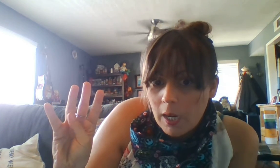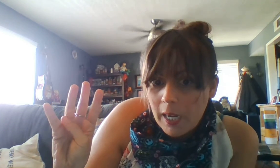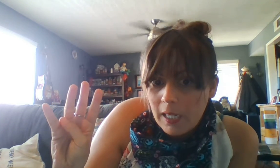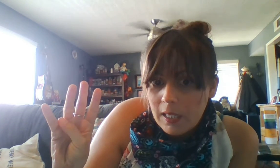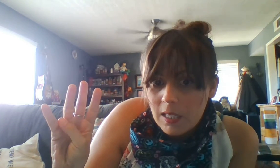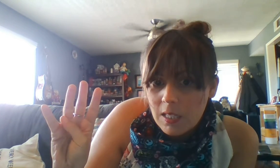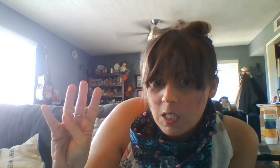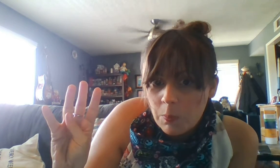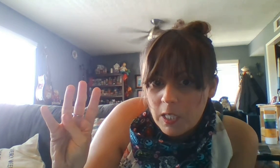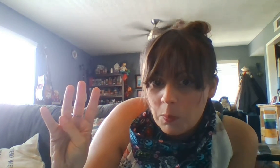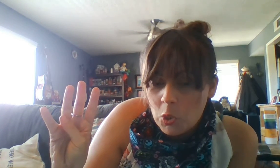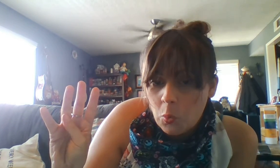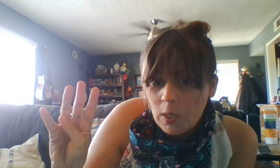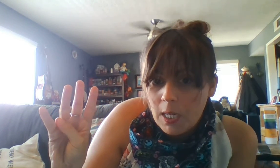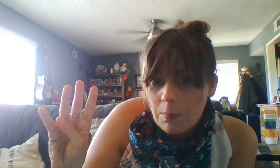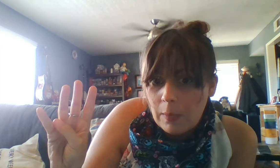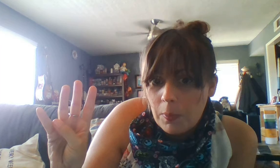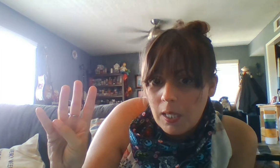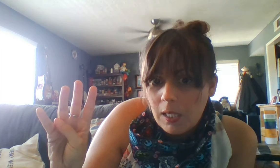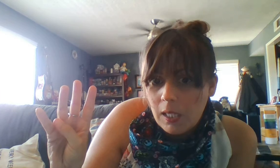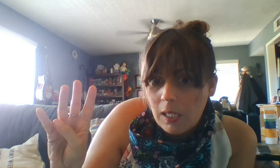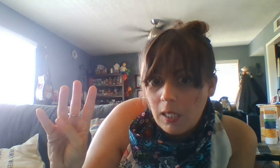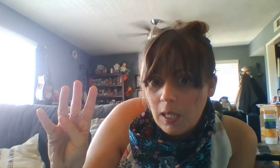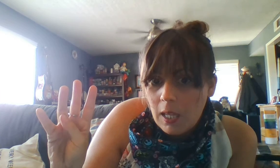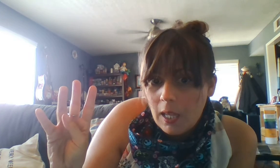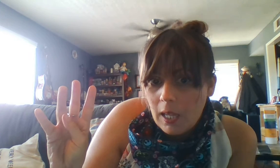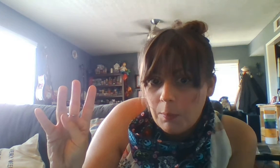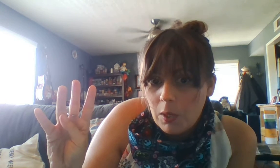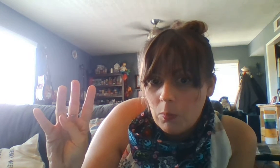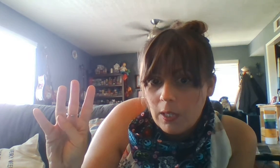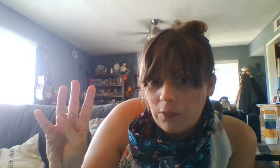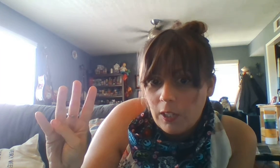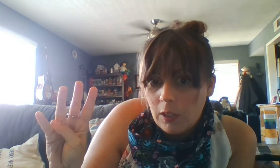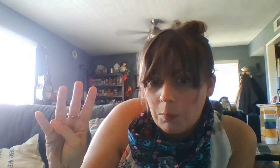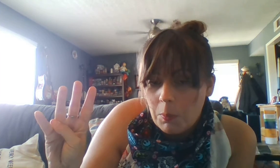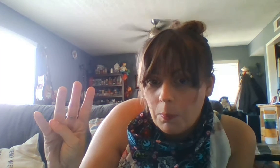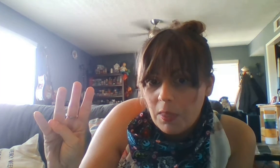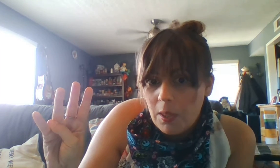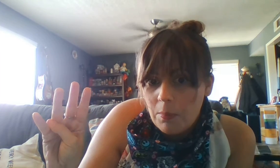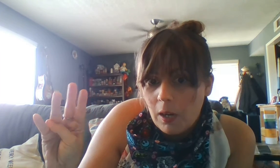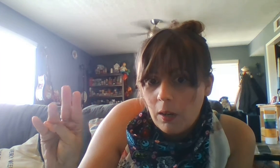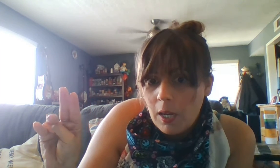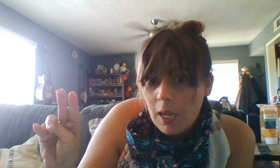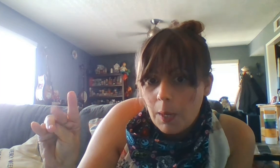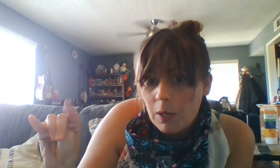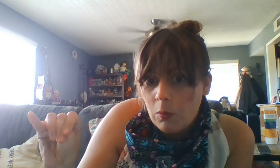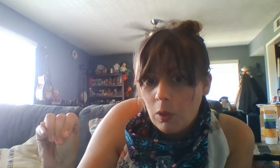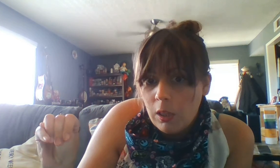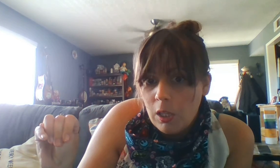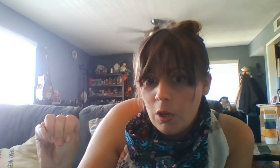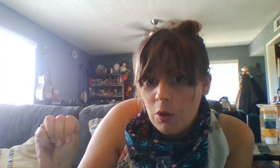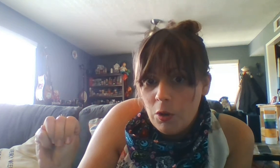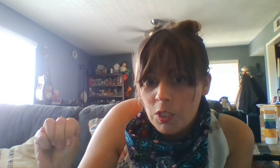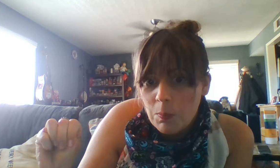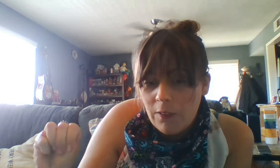right in this little space between my pinky and my ring finger. I'm going to put my thumb there. I'm going to close my